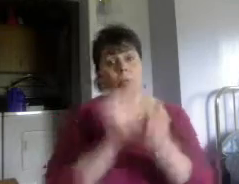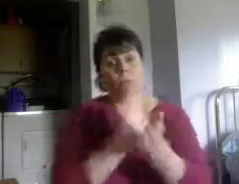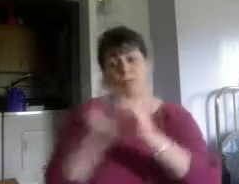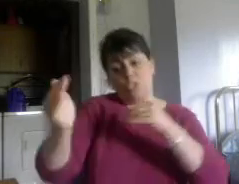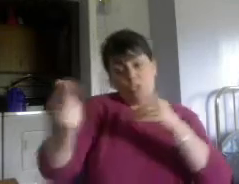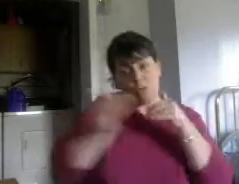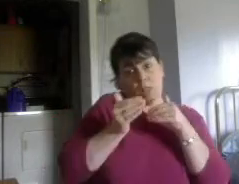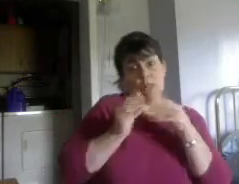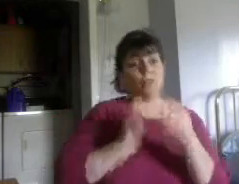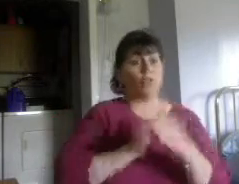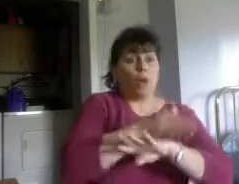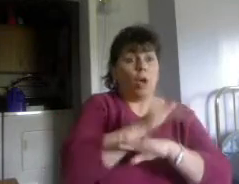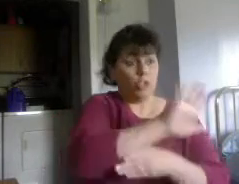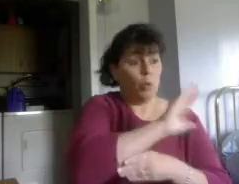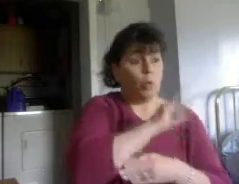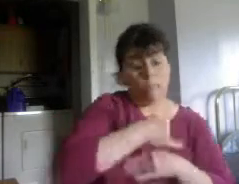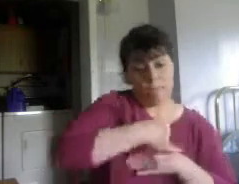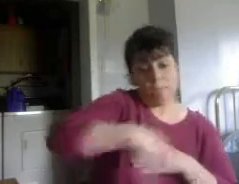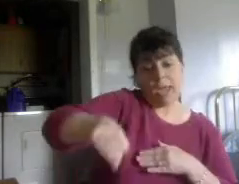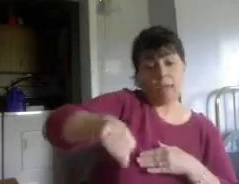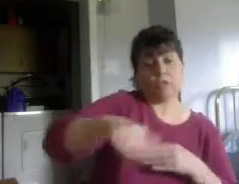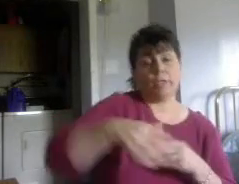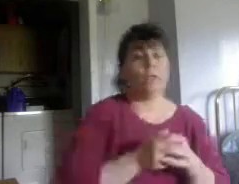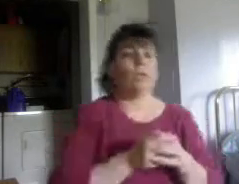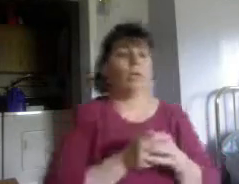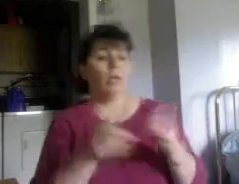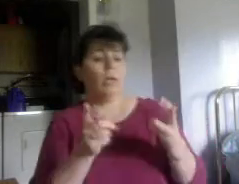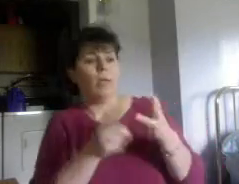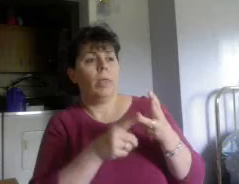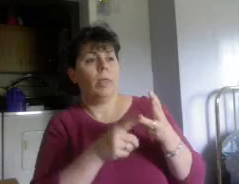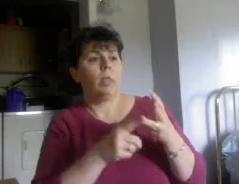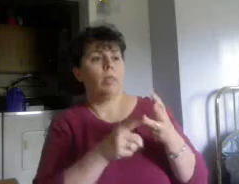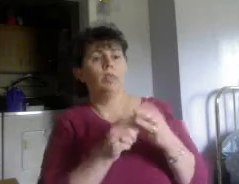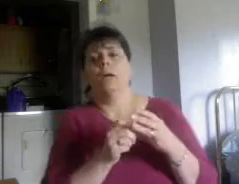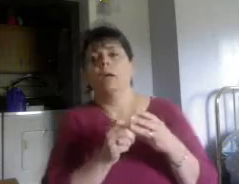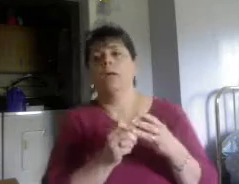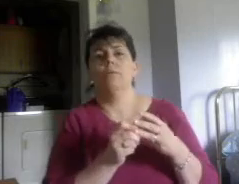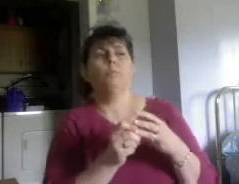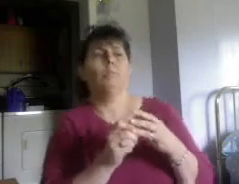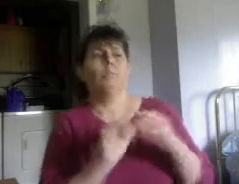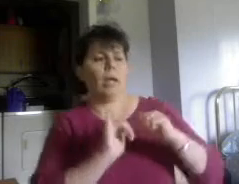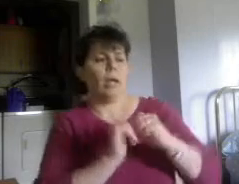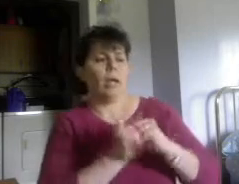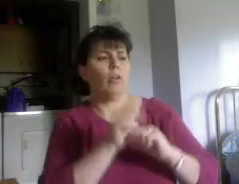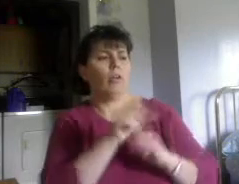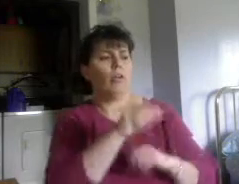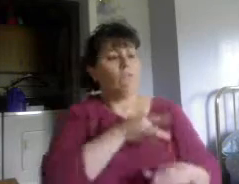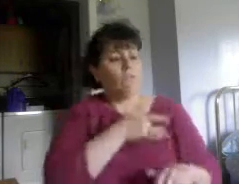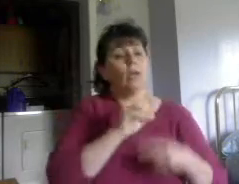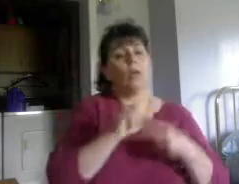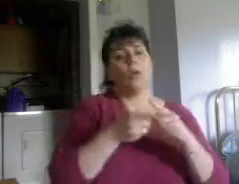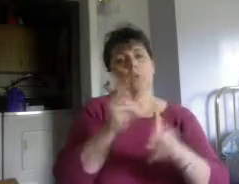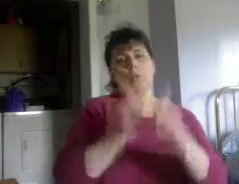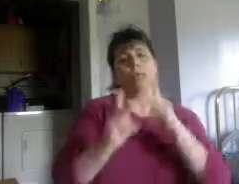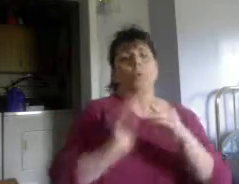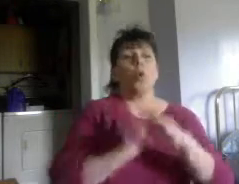personal boundaries are? The obvious answer is yes, but allow the teens the opportunity to discover why this is the